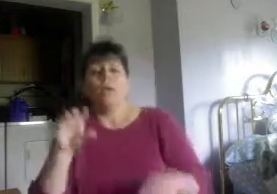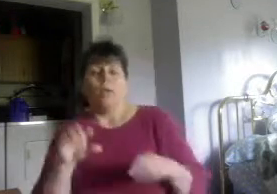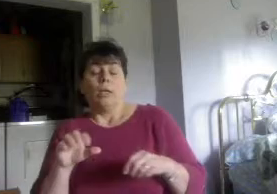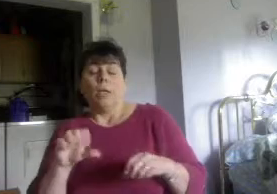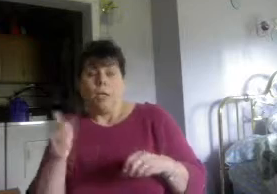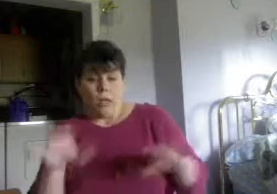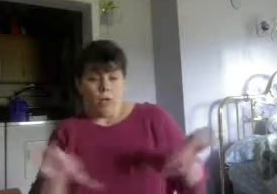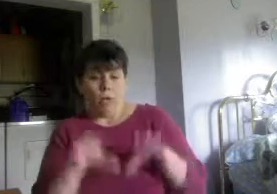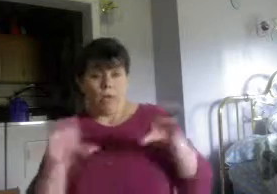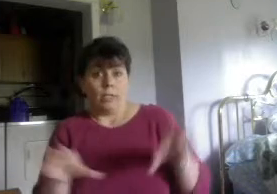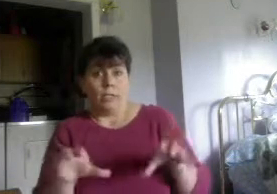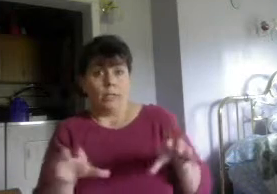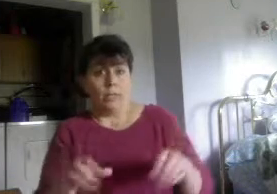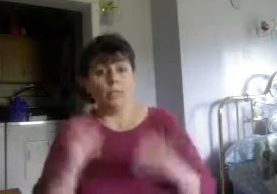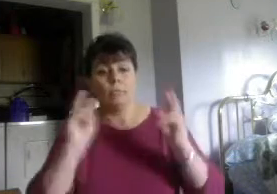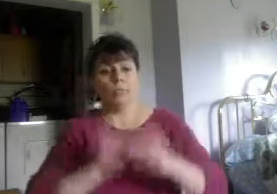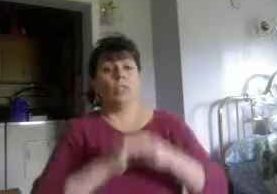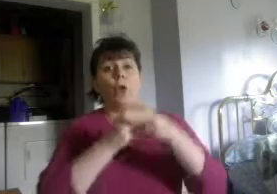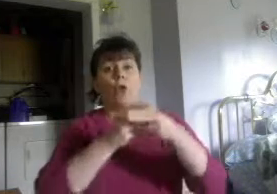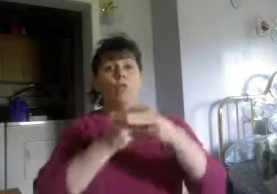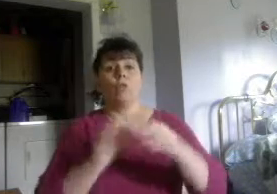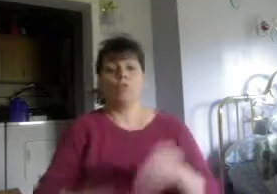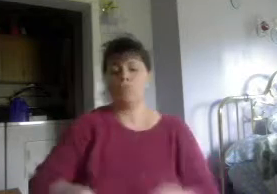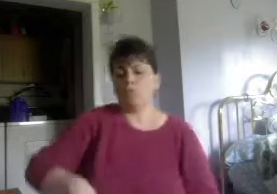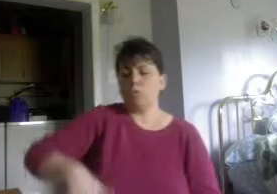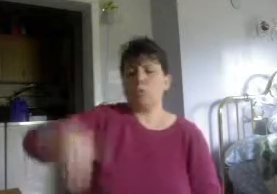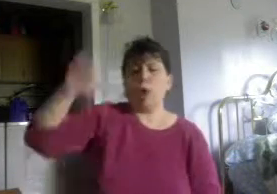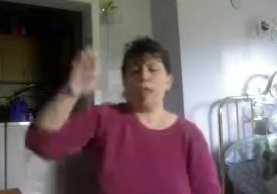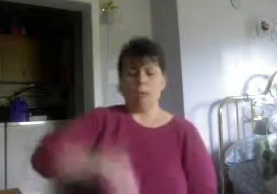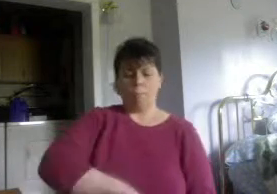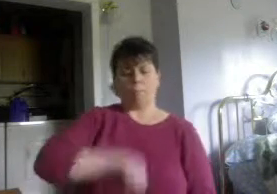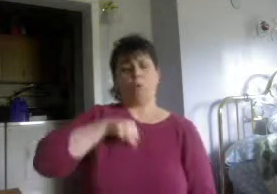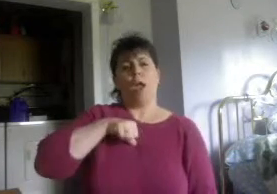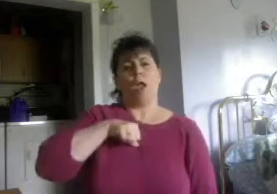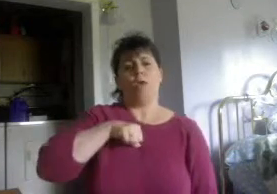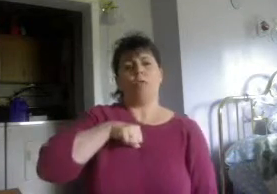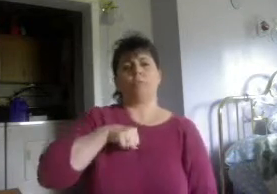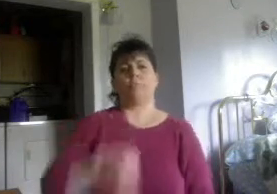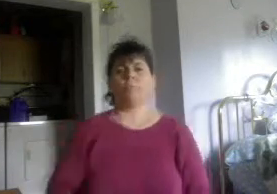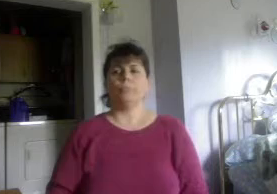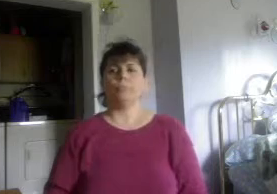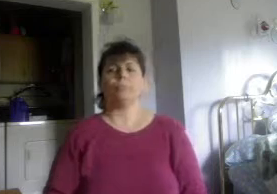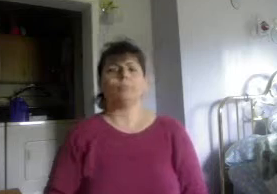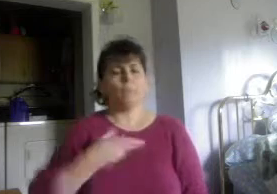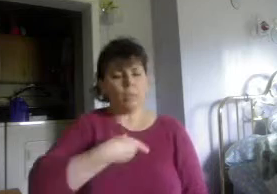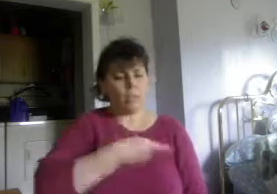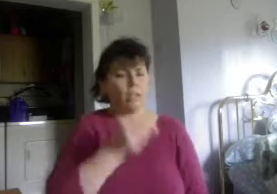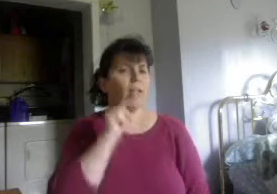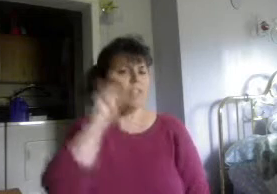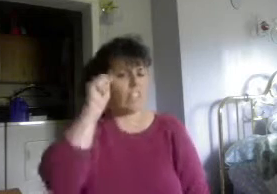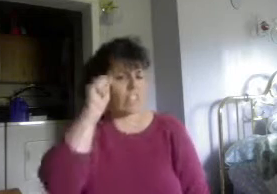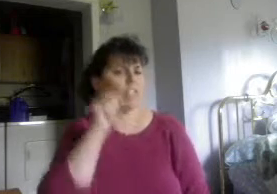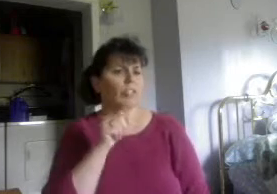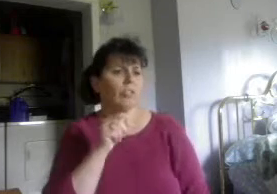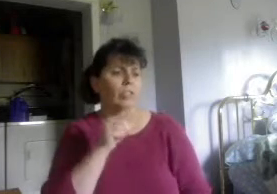with the group and give the teens time to complete this activity on their own. Again, give them their own space. What you've just given them is a sheet